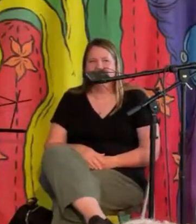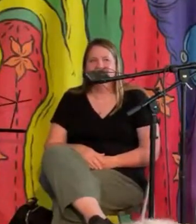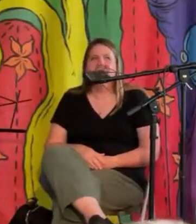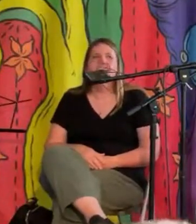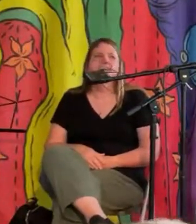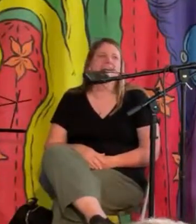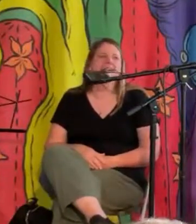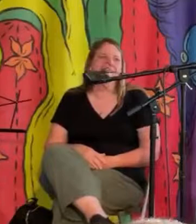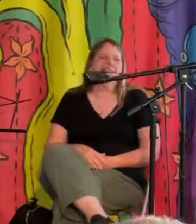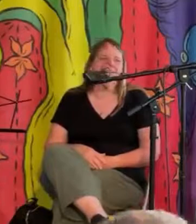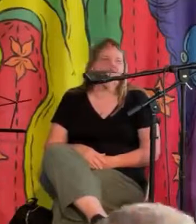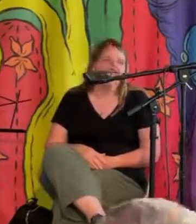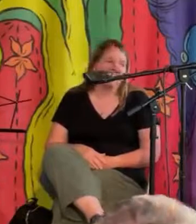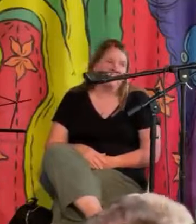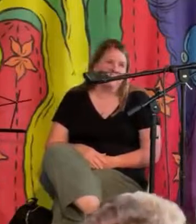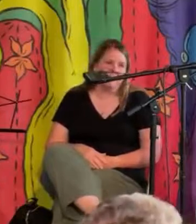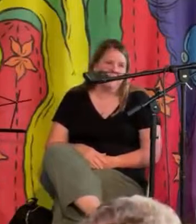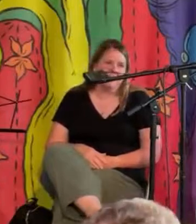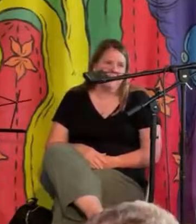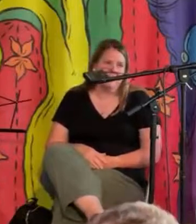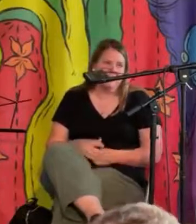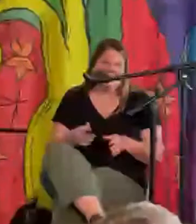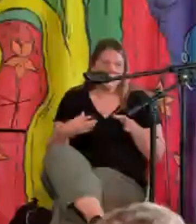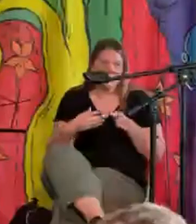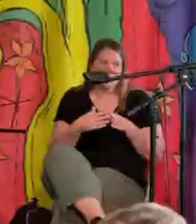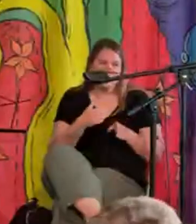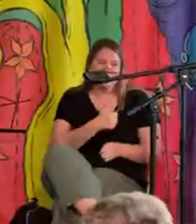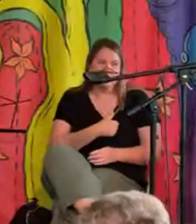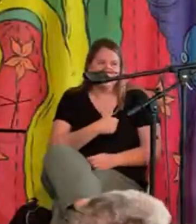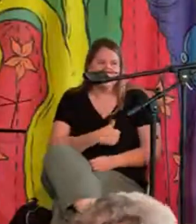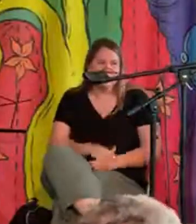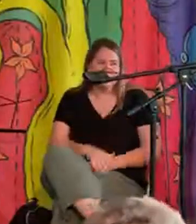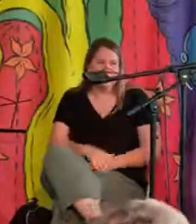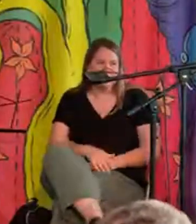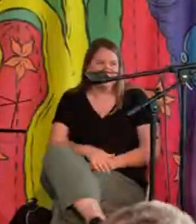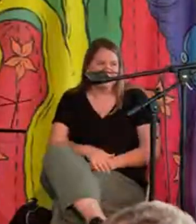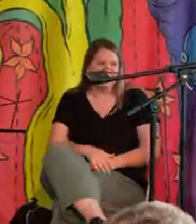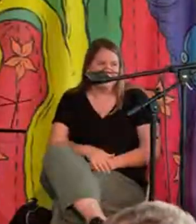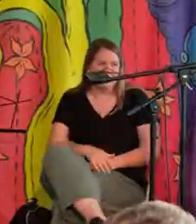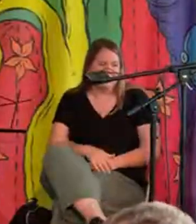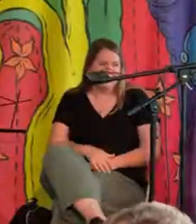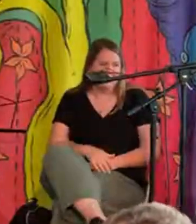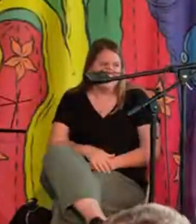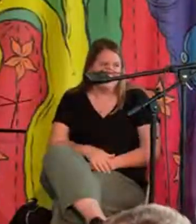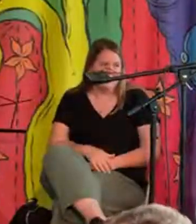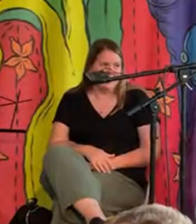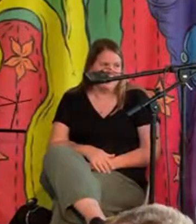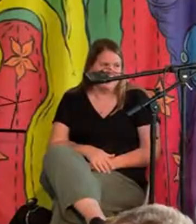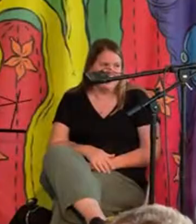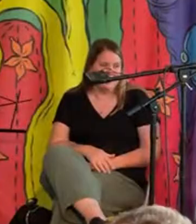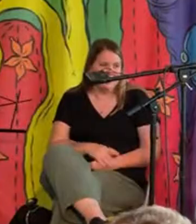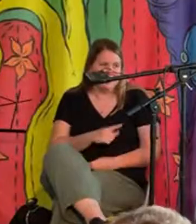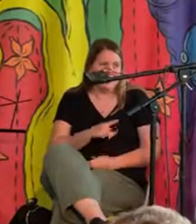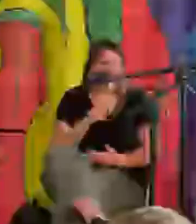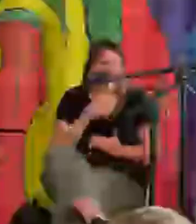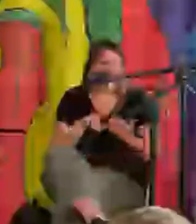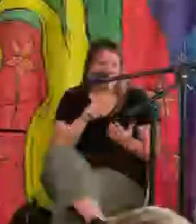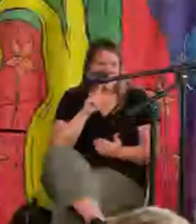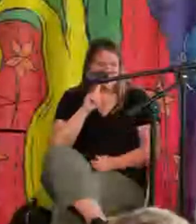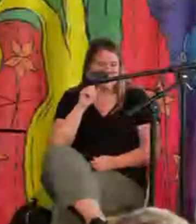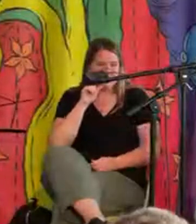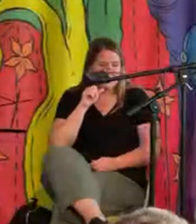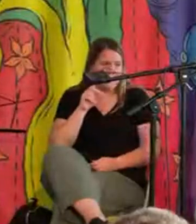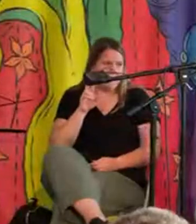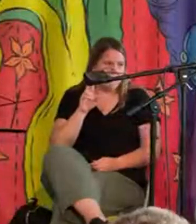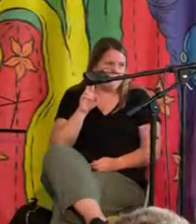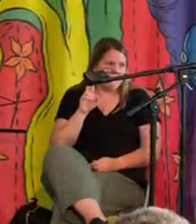Anything else? Oh, okay. Yeah, it's like this corner. I can't see. We'll start in the front and move to the back. I read a different poem. I was